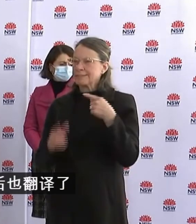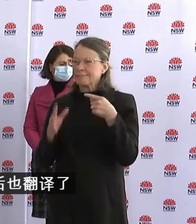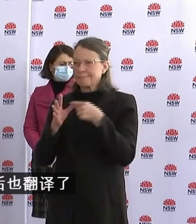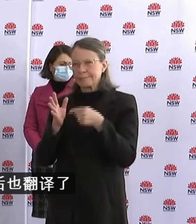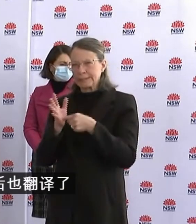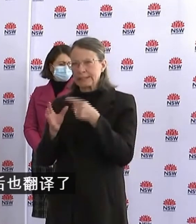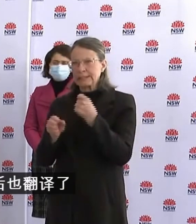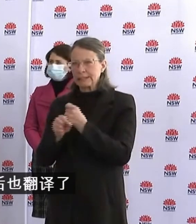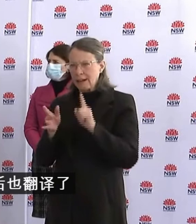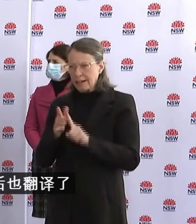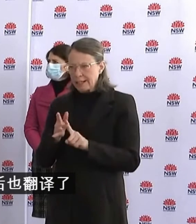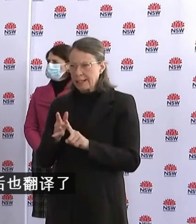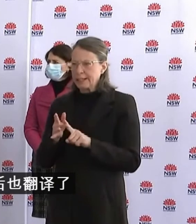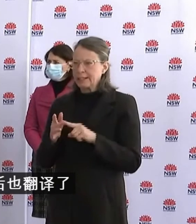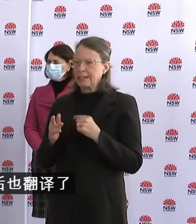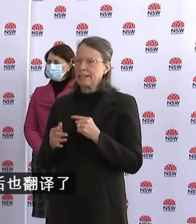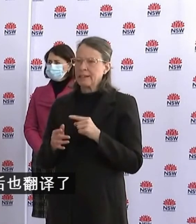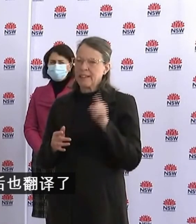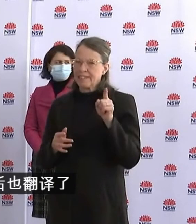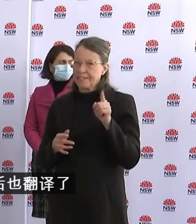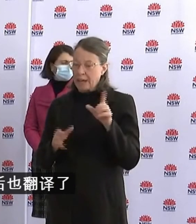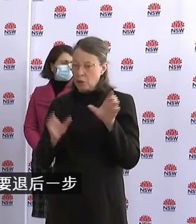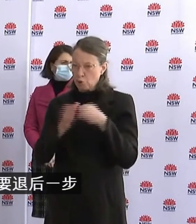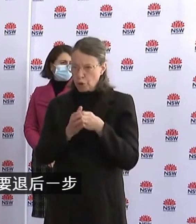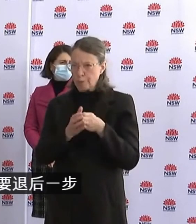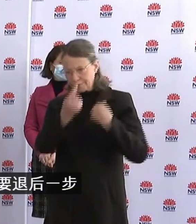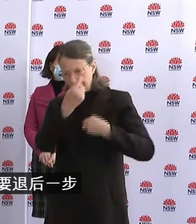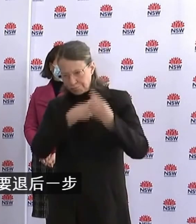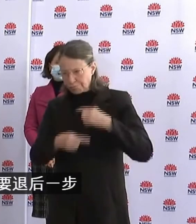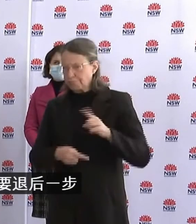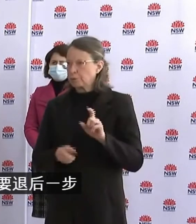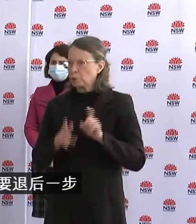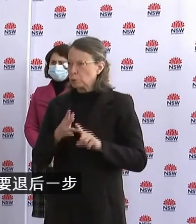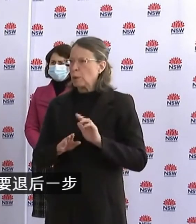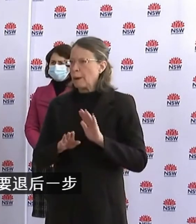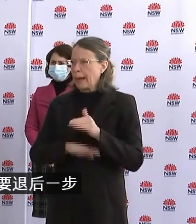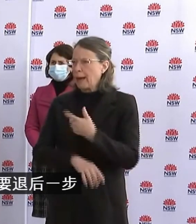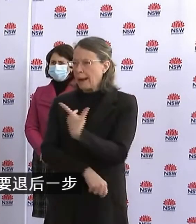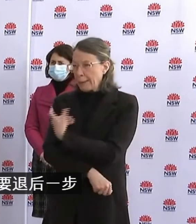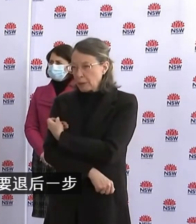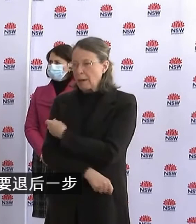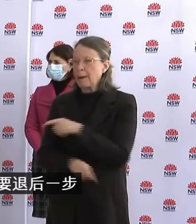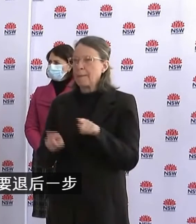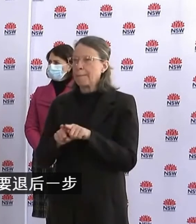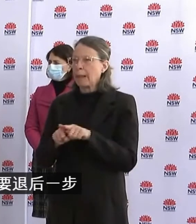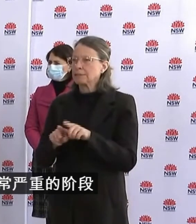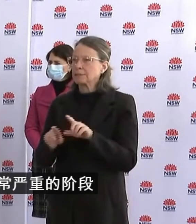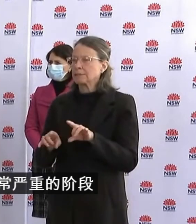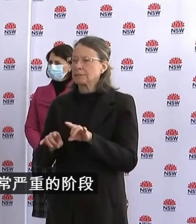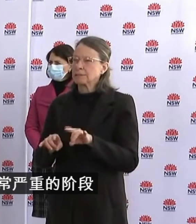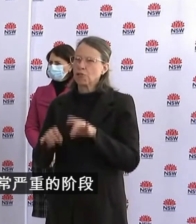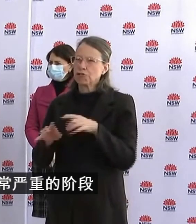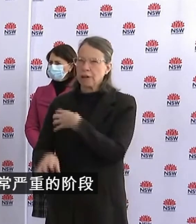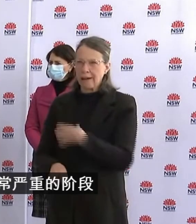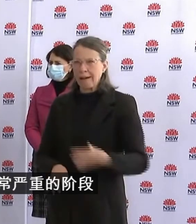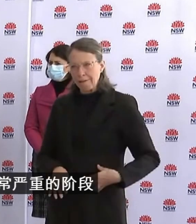ATAGI and then, or the advisory group, but also then translated by the federal government. I just think we need to take a step back and